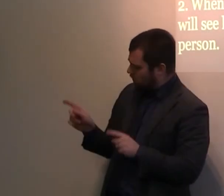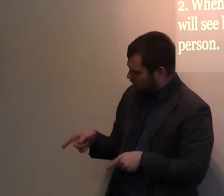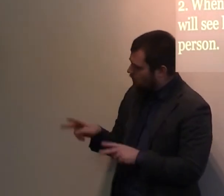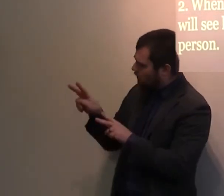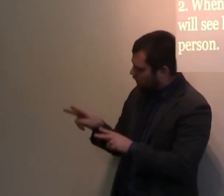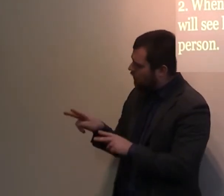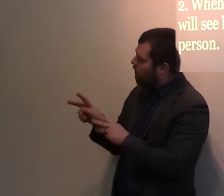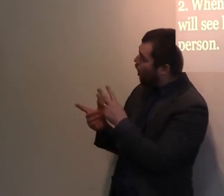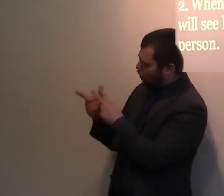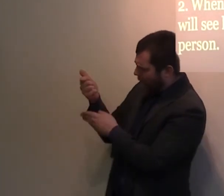better person.